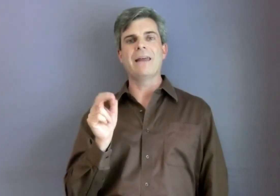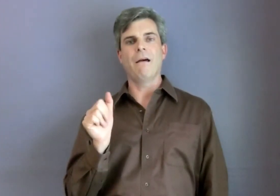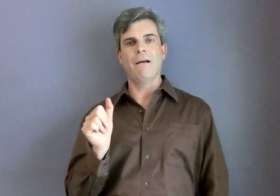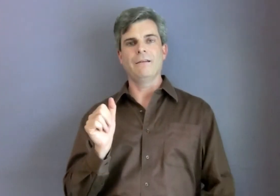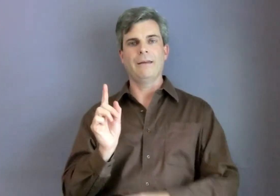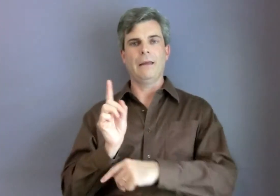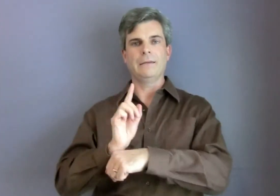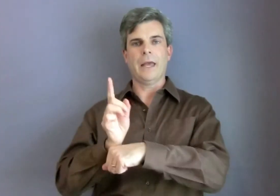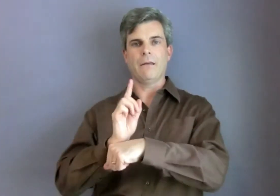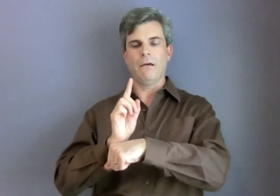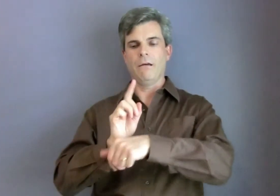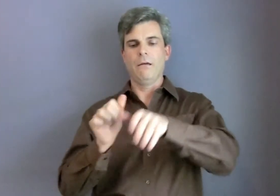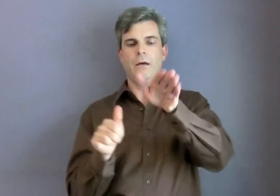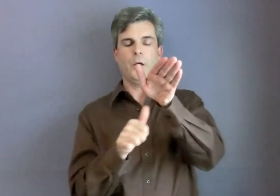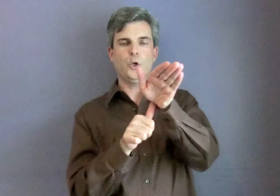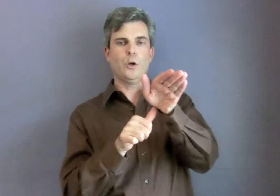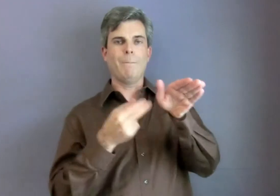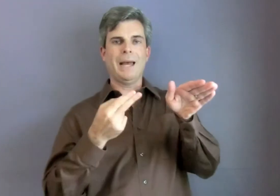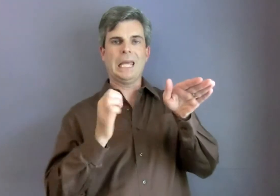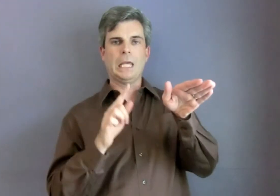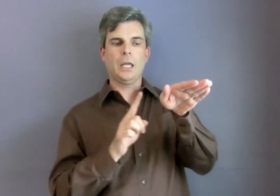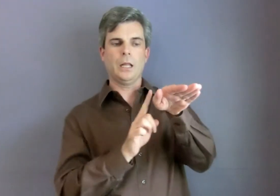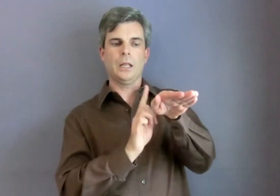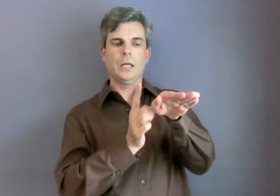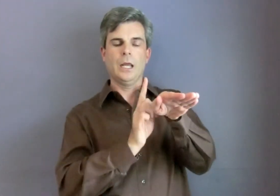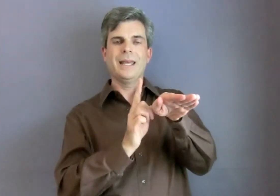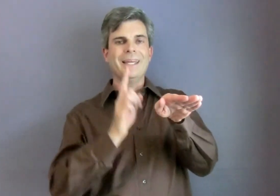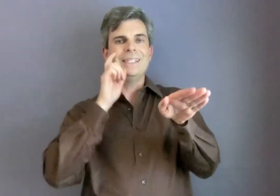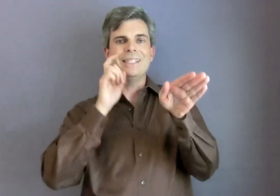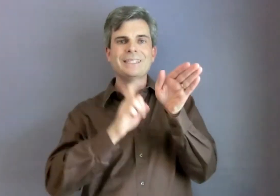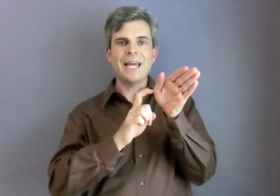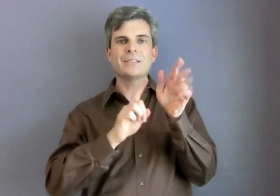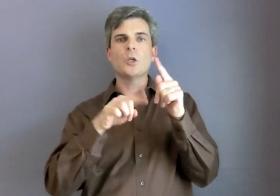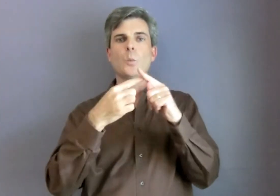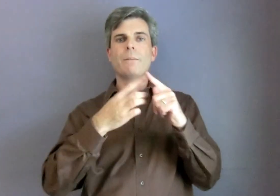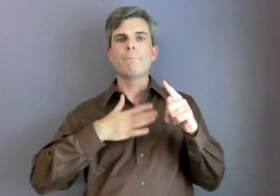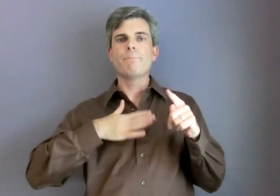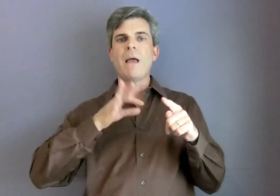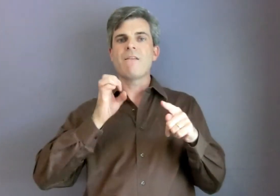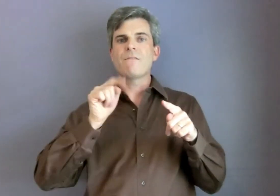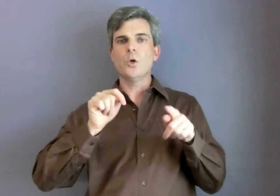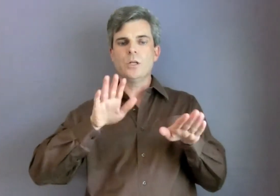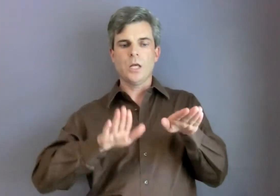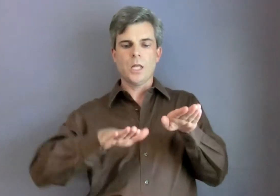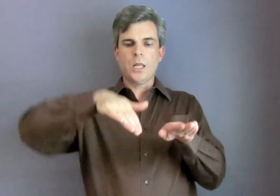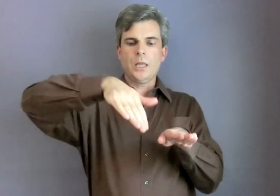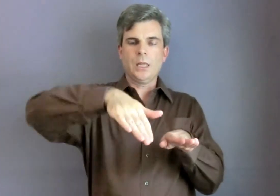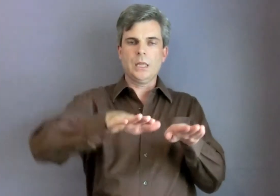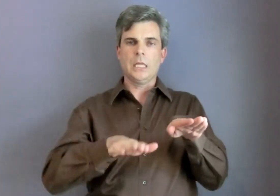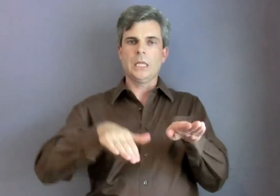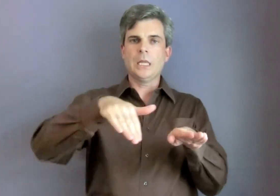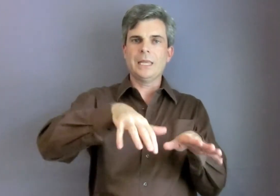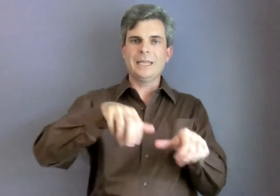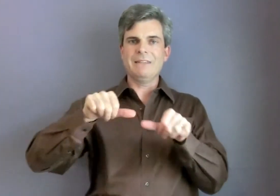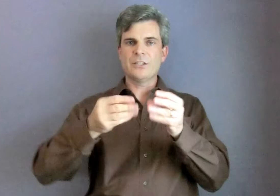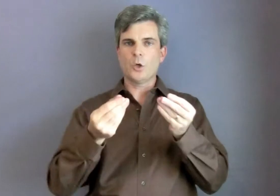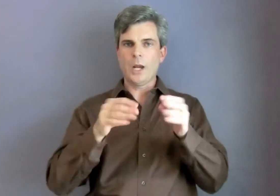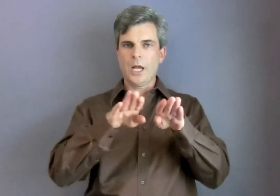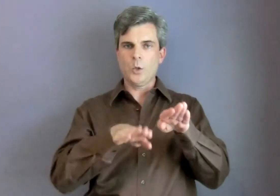that detects when my foot leaves the ground, what's called the heel lift. This thing blinks all the time. I'll leave it out so you might not be able to see it, but this is blinking all the